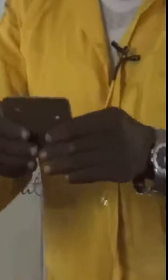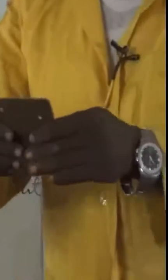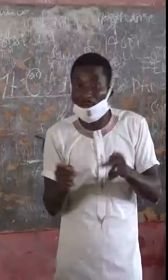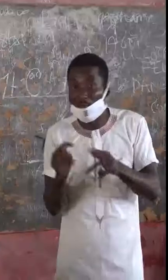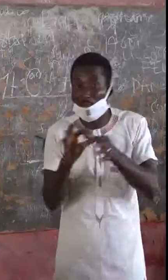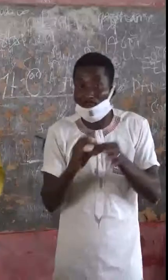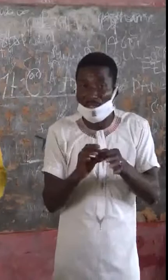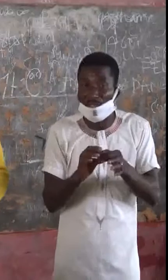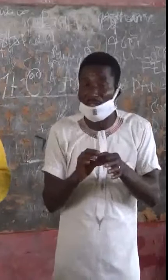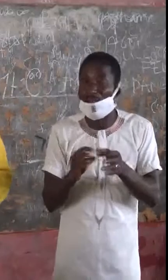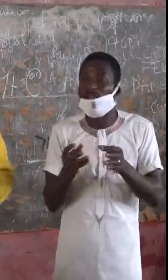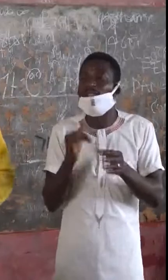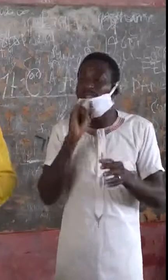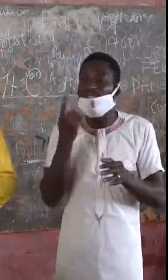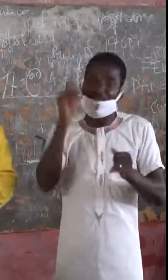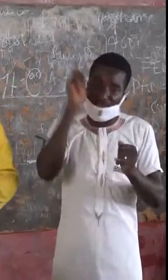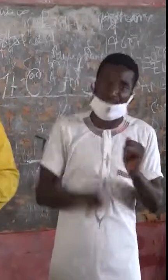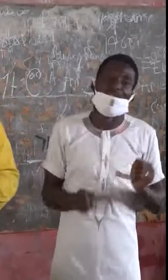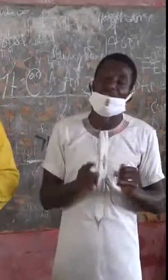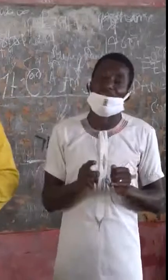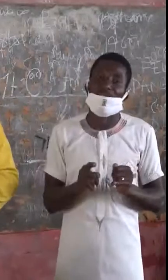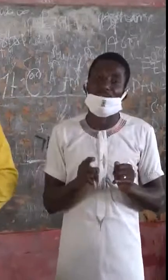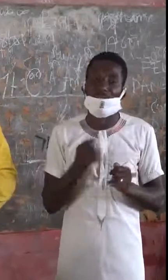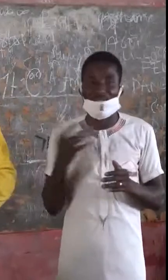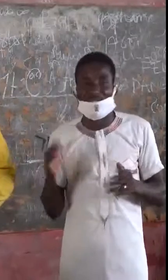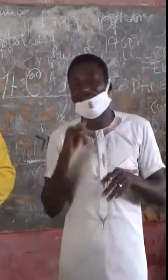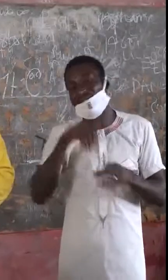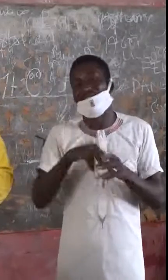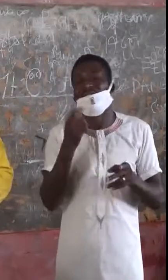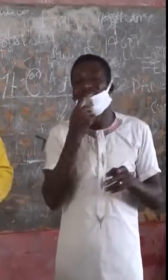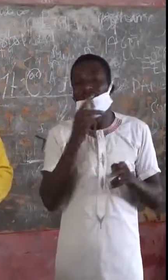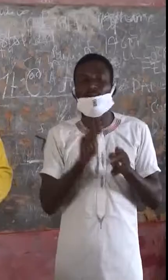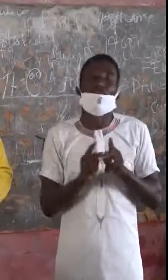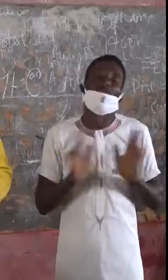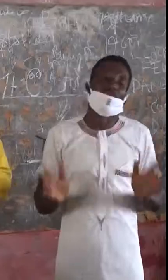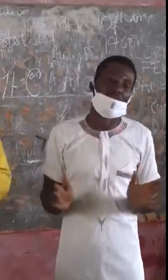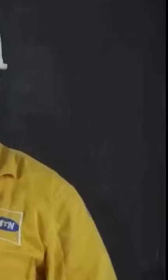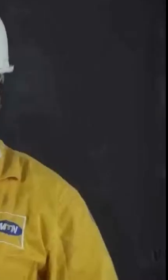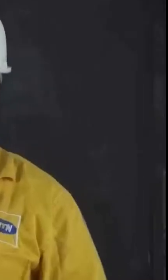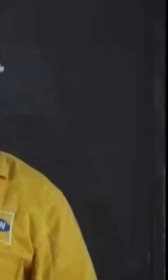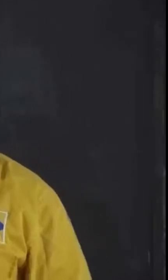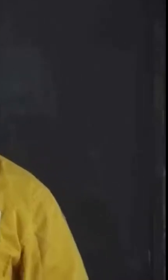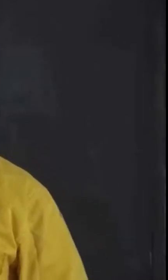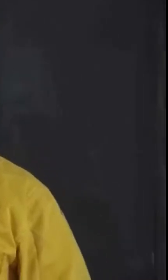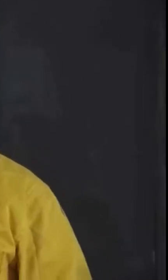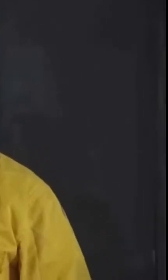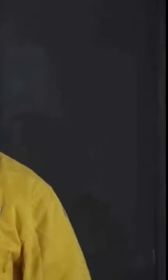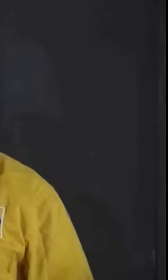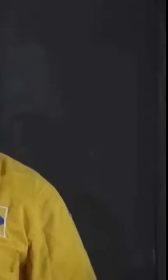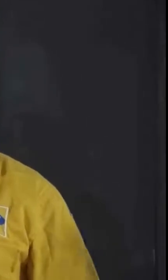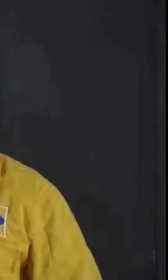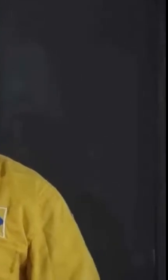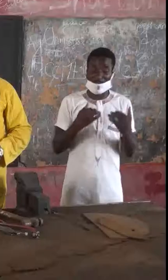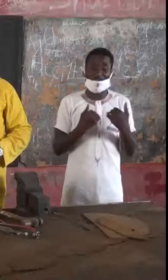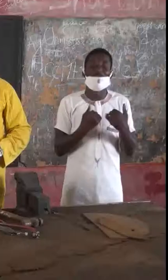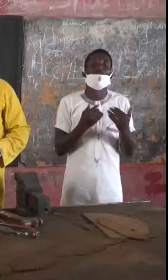to come or to become a component in metal work production. My student, with this, we have